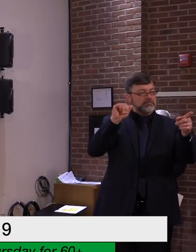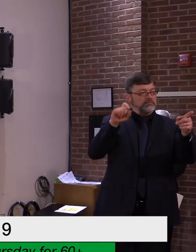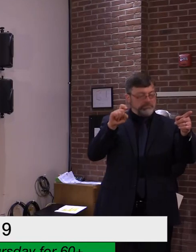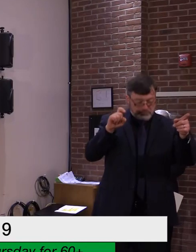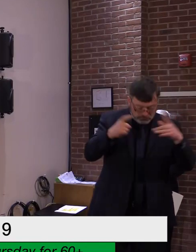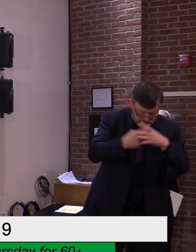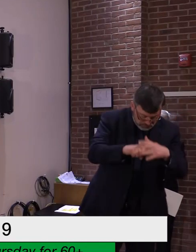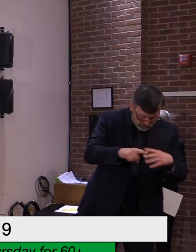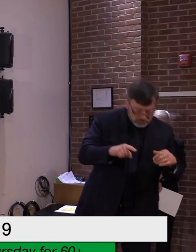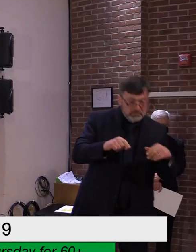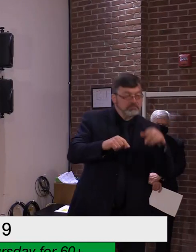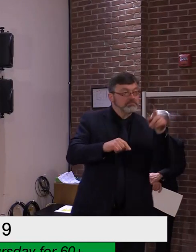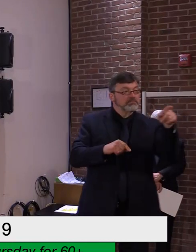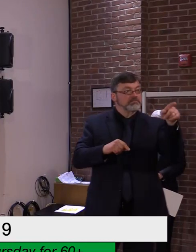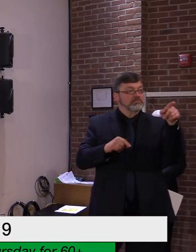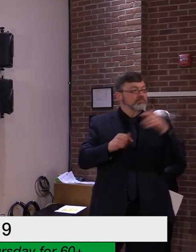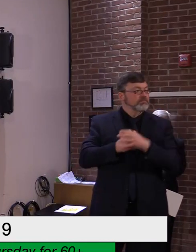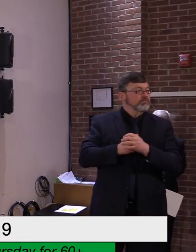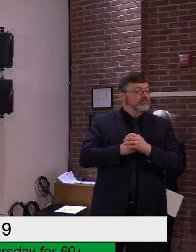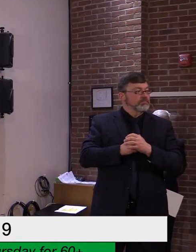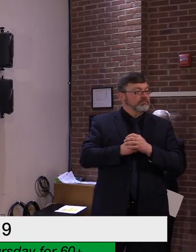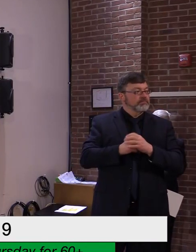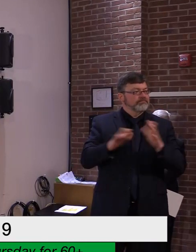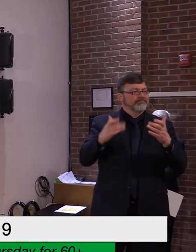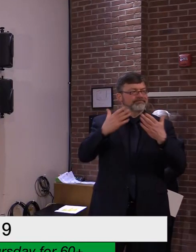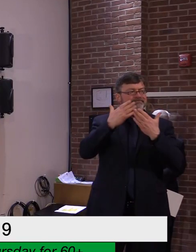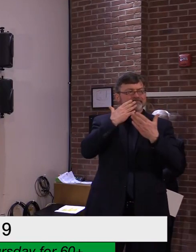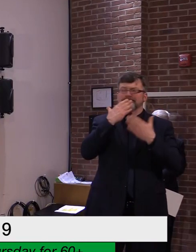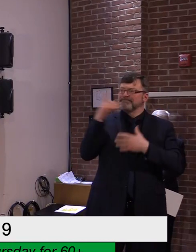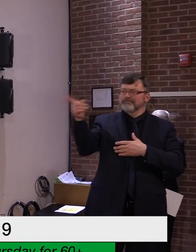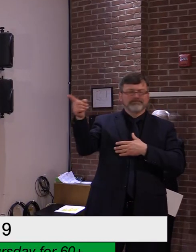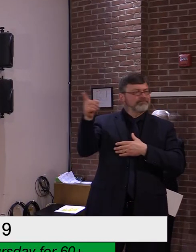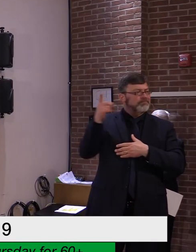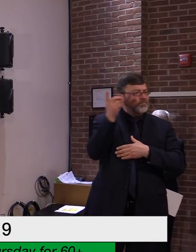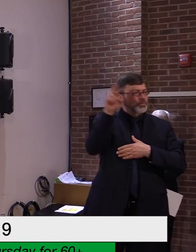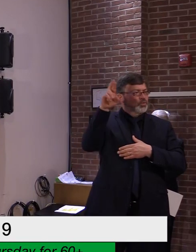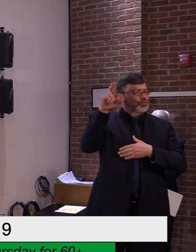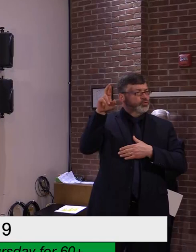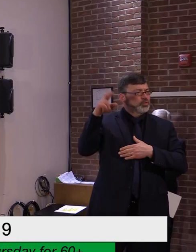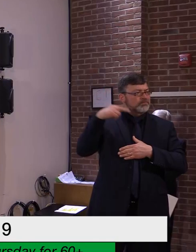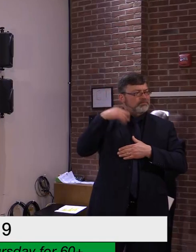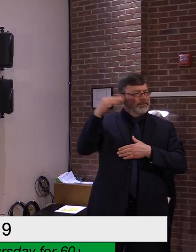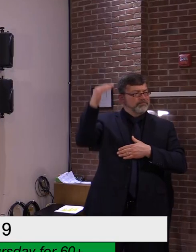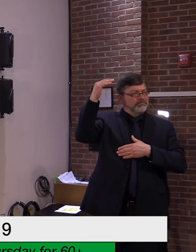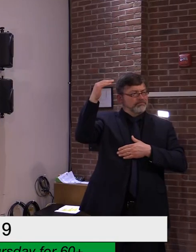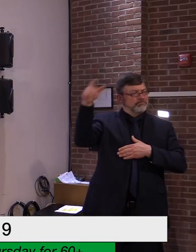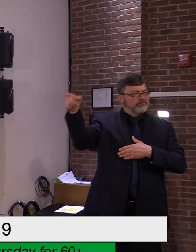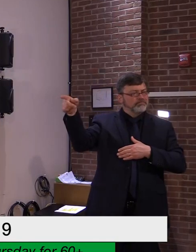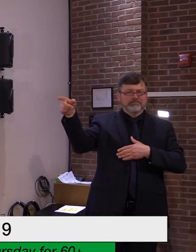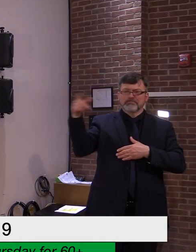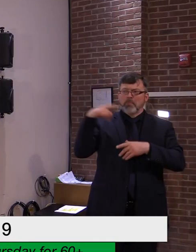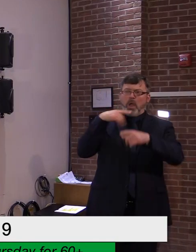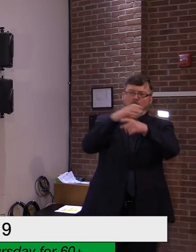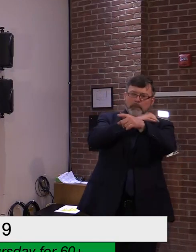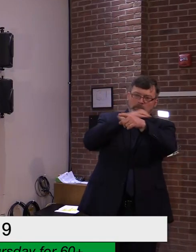Thanks, Rebecca, and thanks, Dr. Levine. So this is probably a question for maybe you and Commissioner Pichek as well.